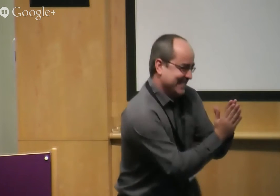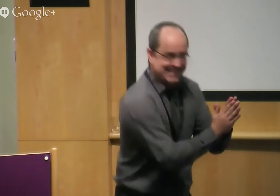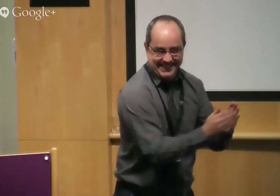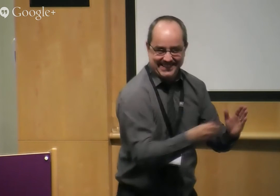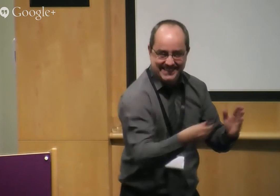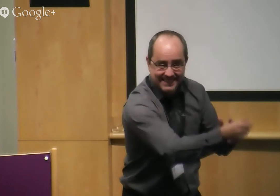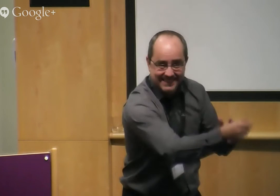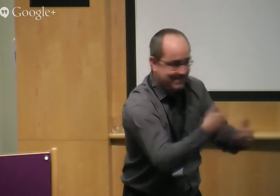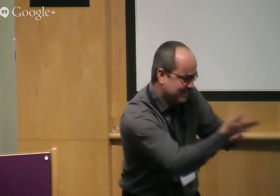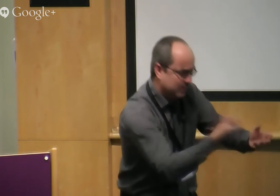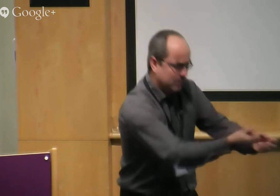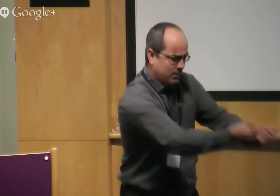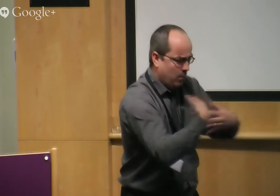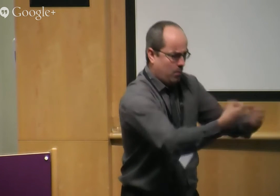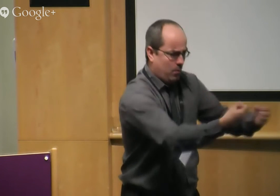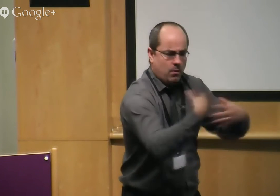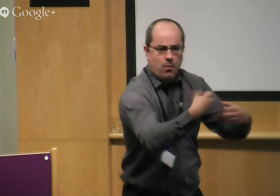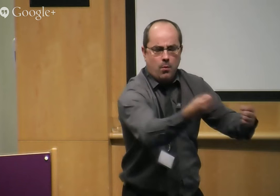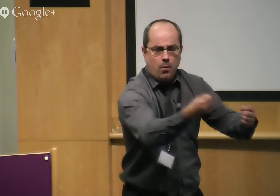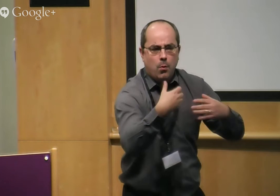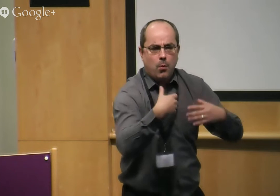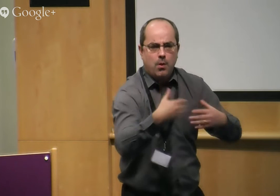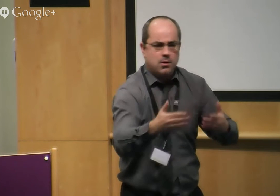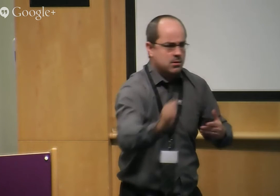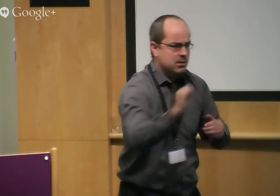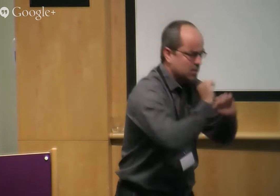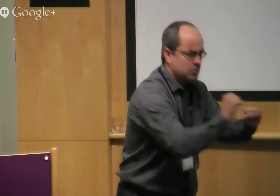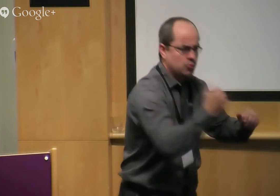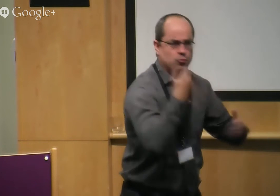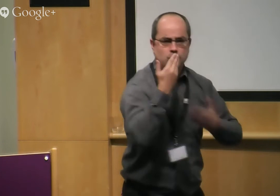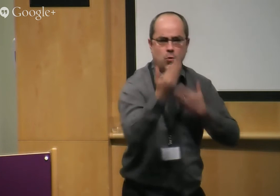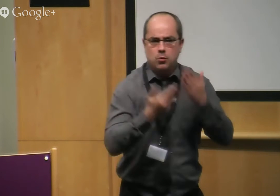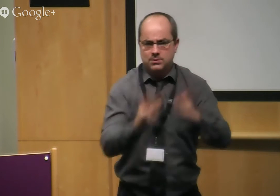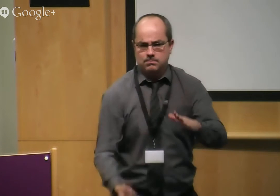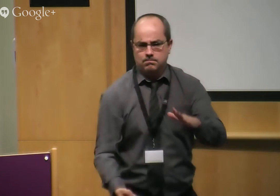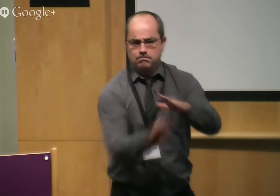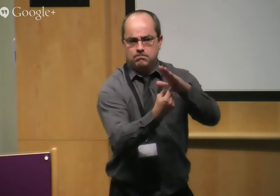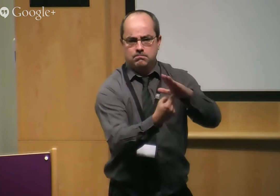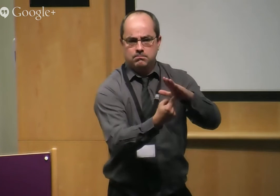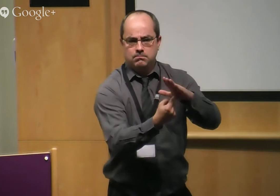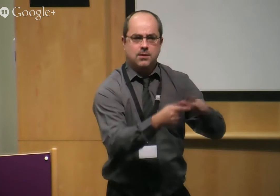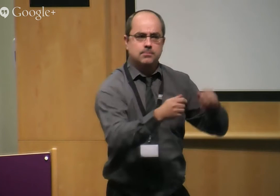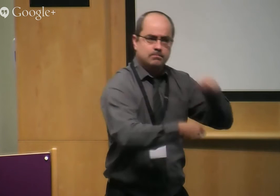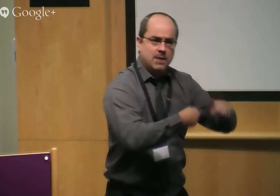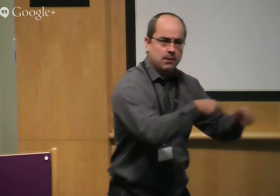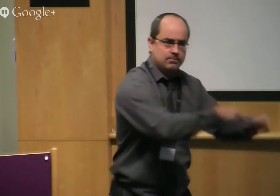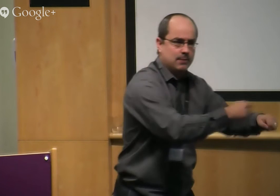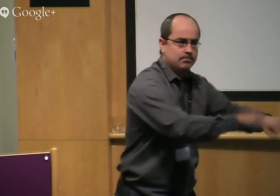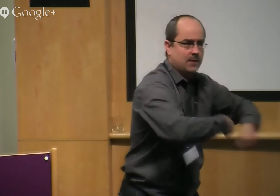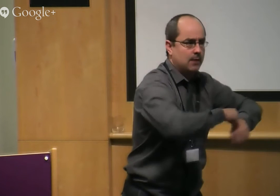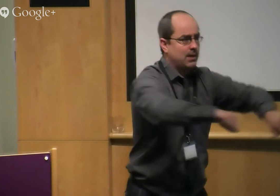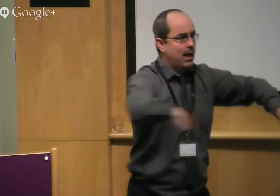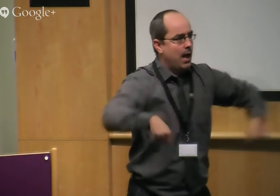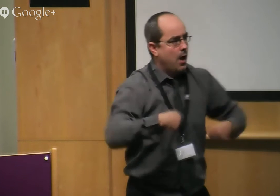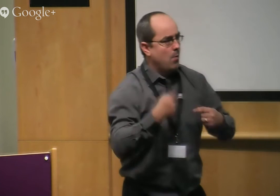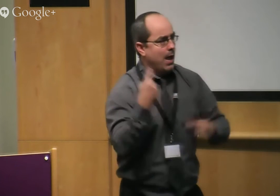playing bingo or dominoes, but they gave up their leisure time to give us the evidence of their anecdotes and their